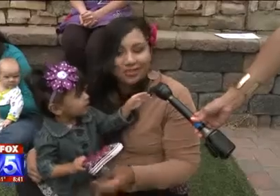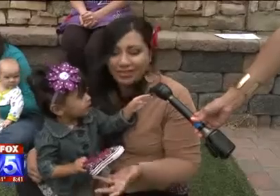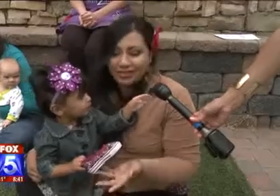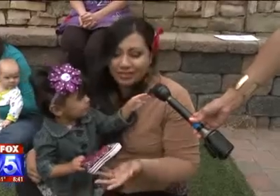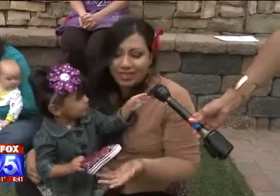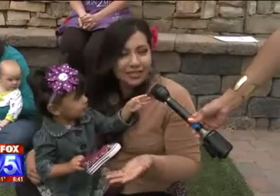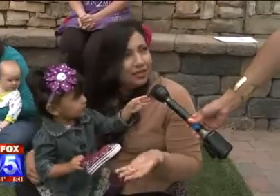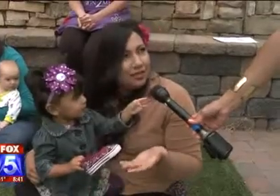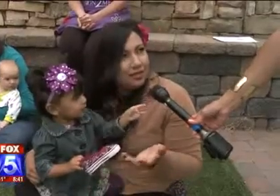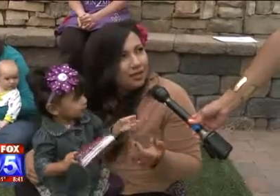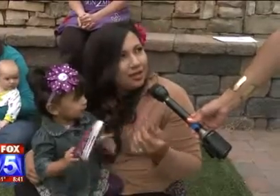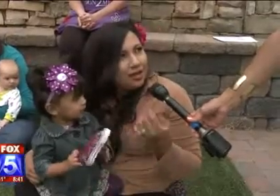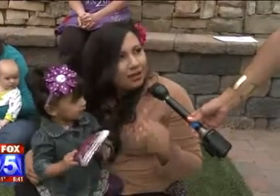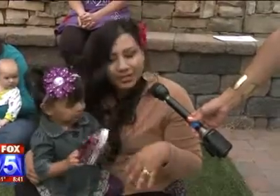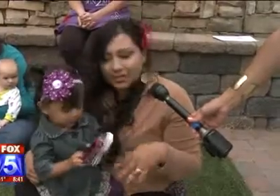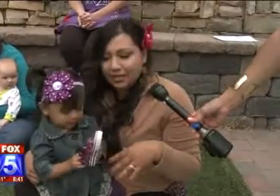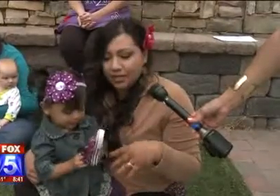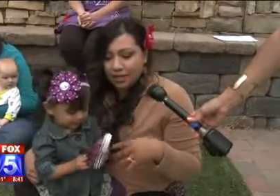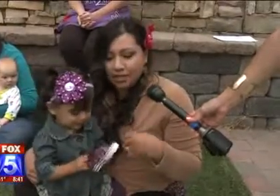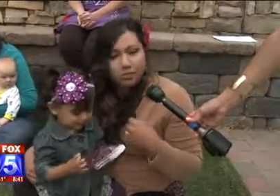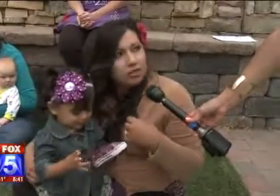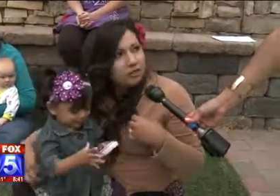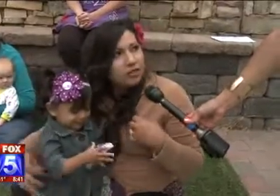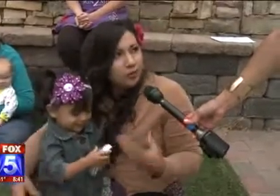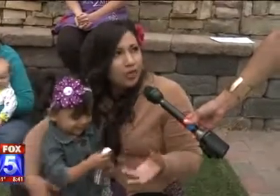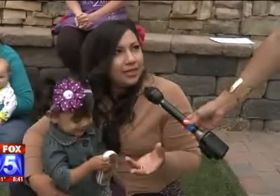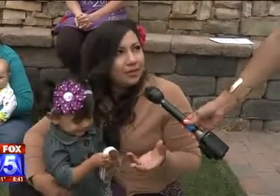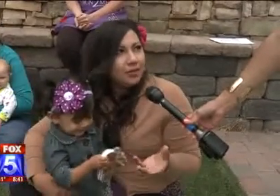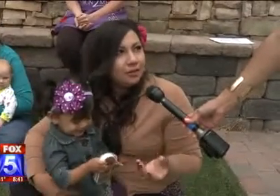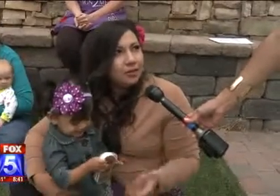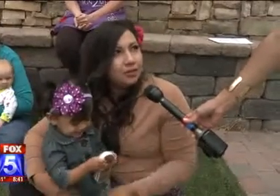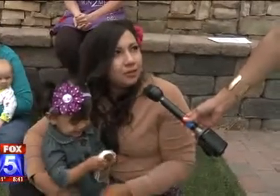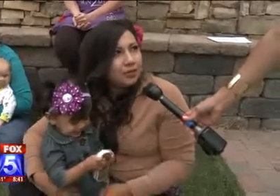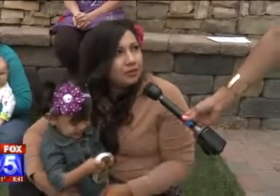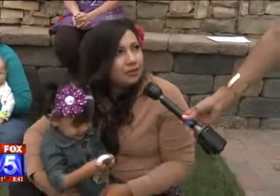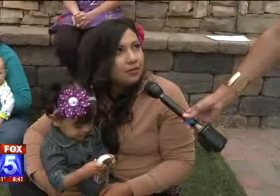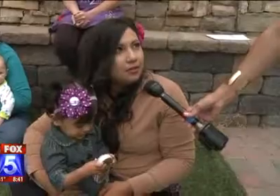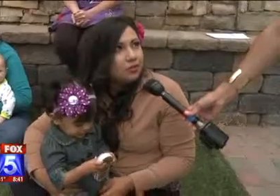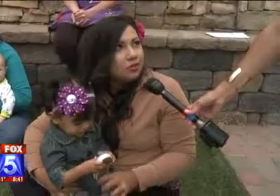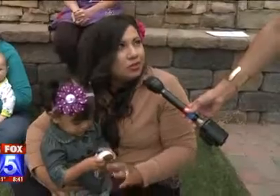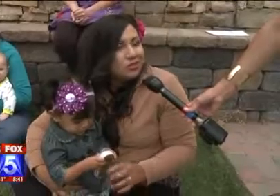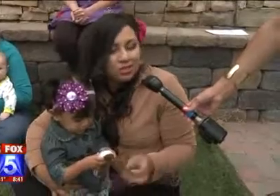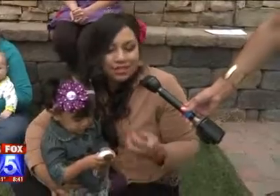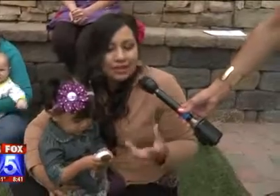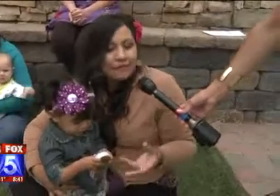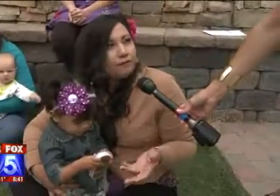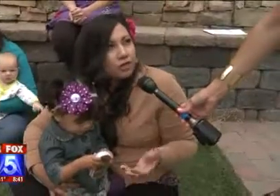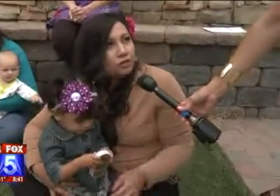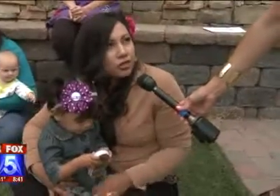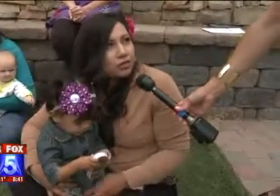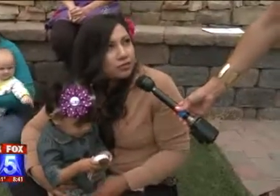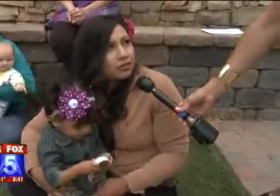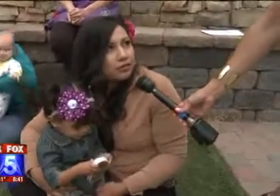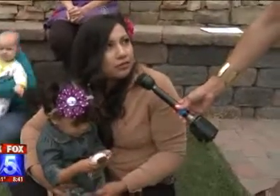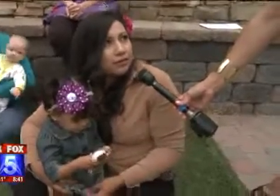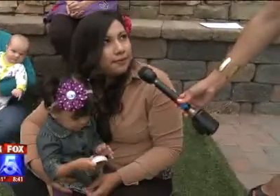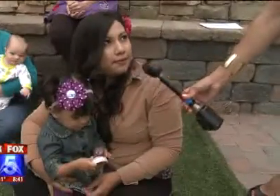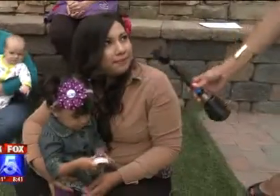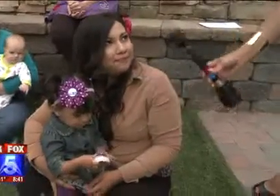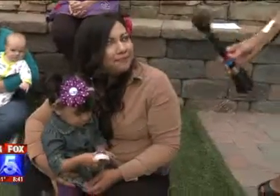it's nice to see how excited she gets when she communicates something with us, because, you know, she doesn't have that frustration. So. Well, ladies, I do